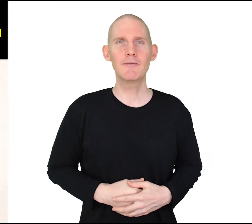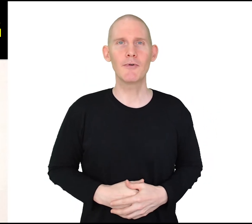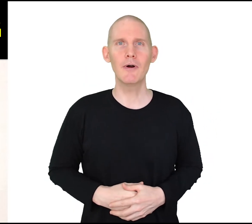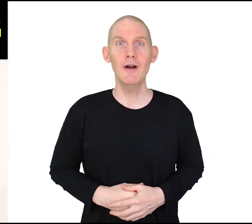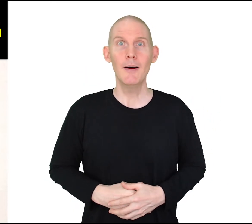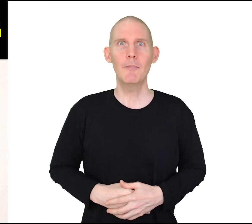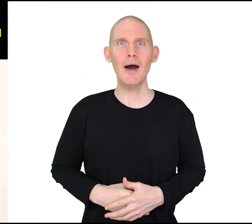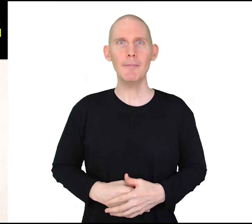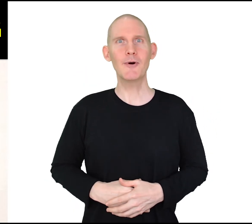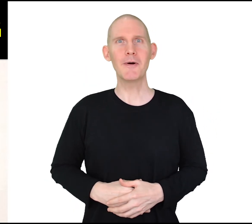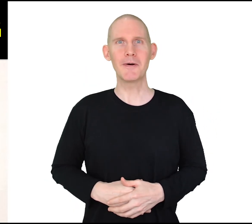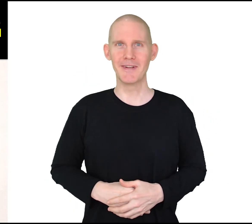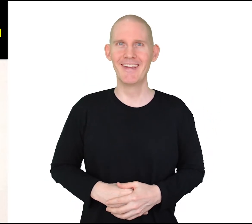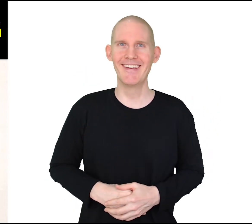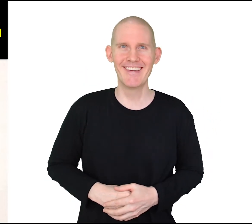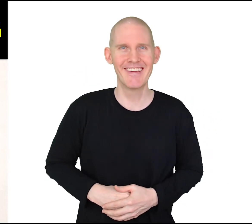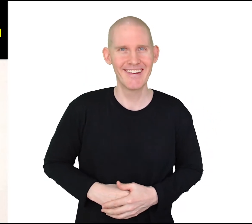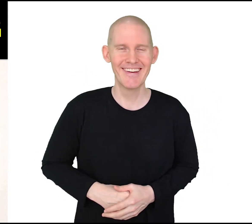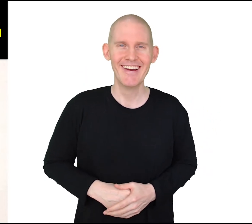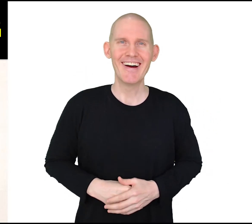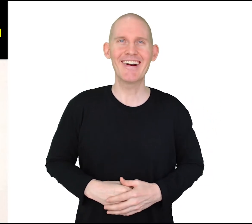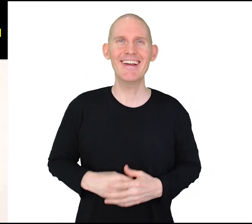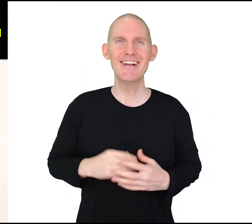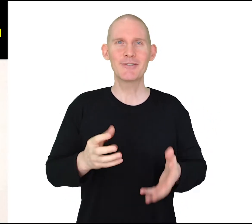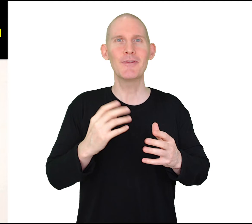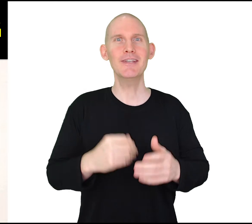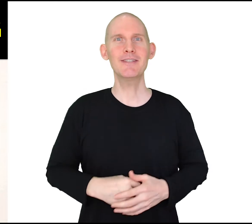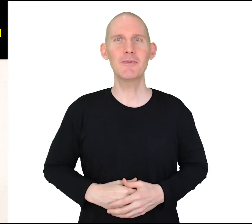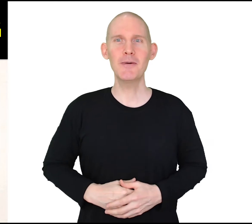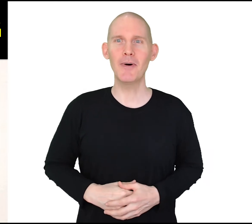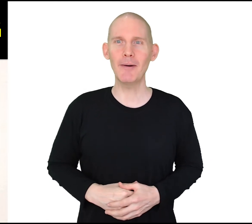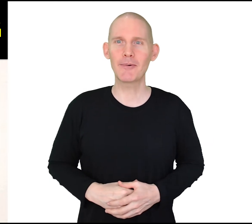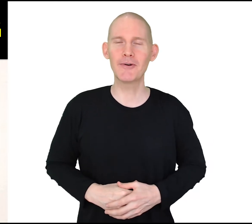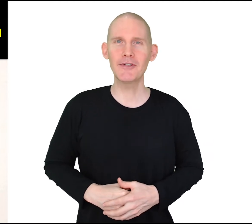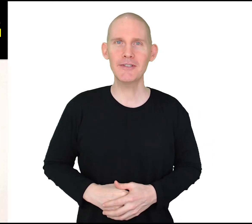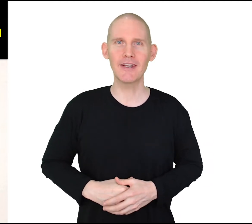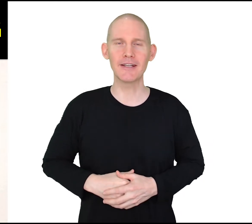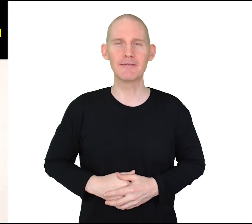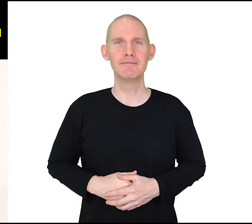for popcorn. All right, so this is what popcorn looks like.